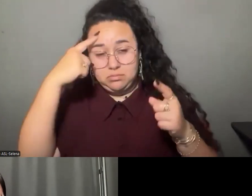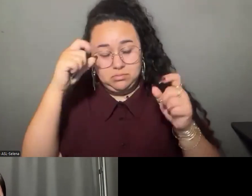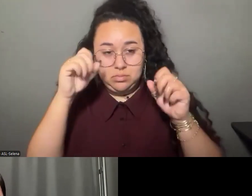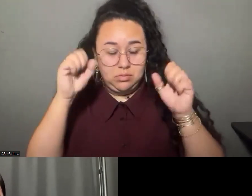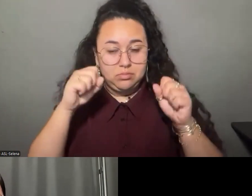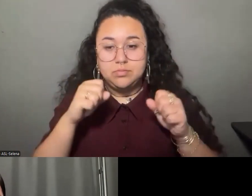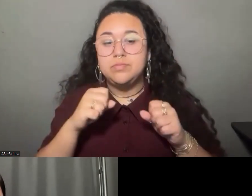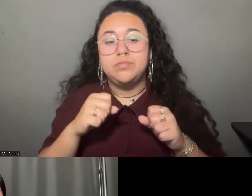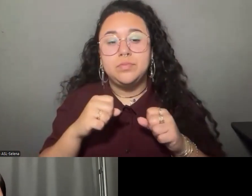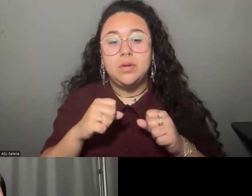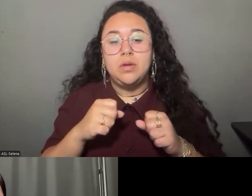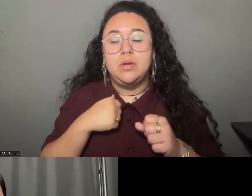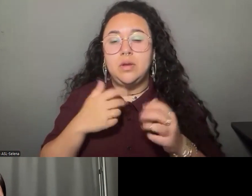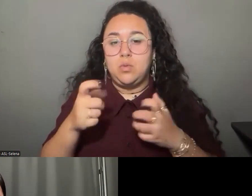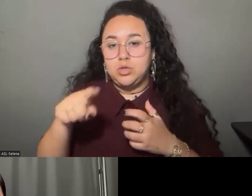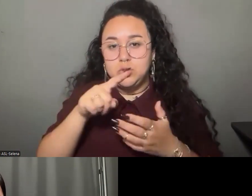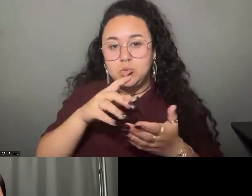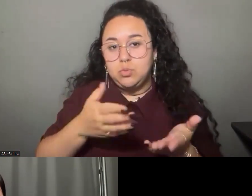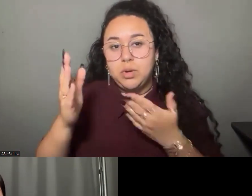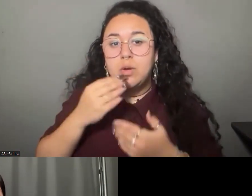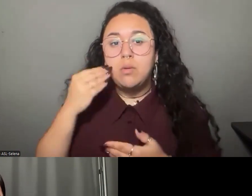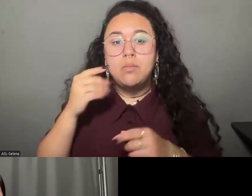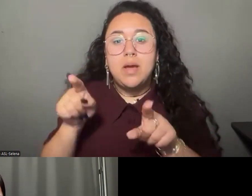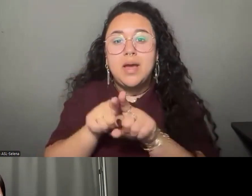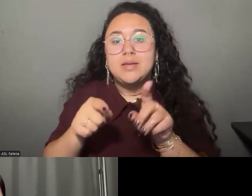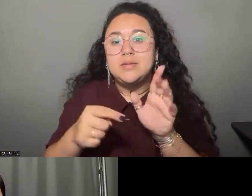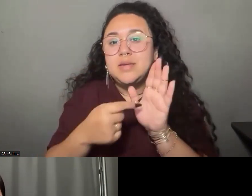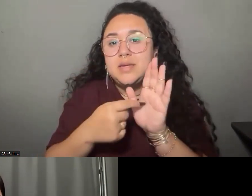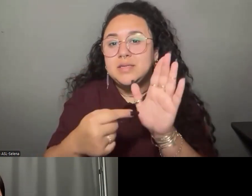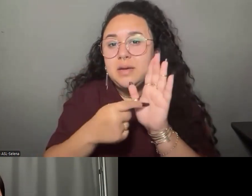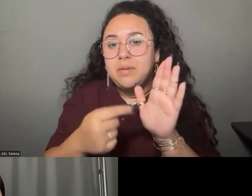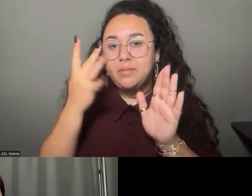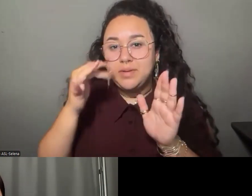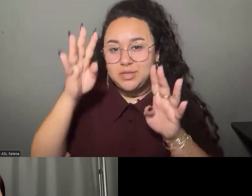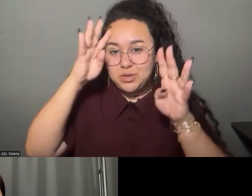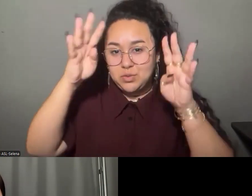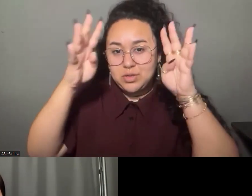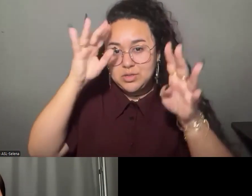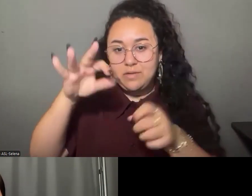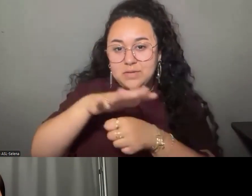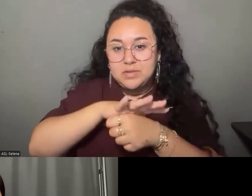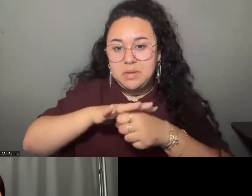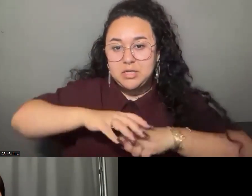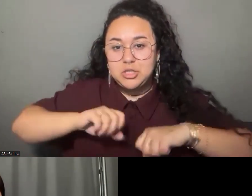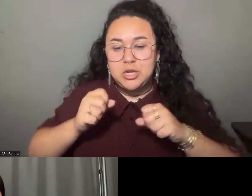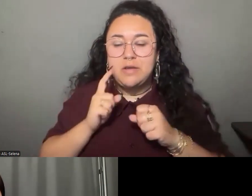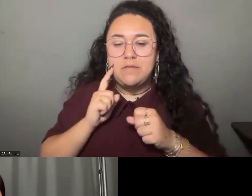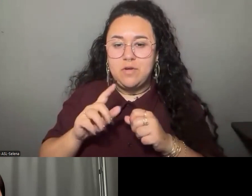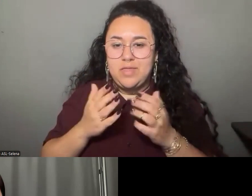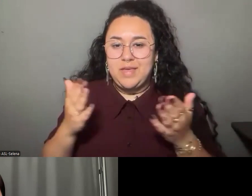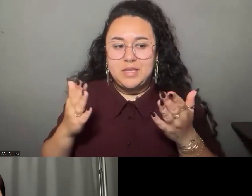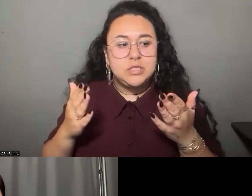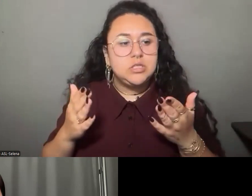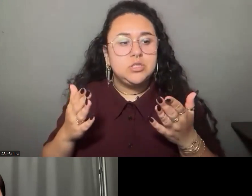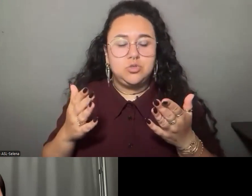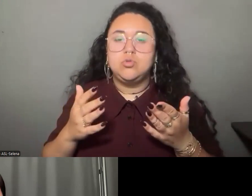And I want you to take that home as an example because the creation of spaciousness for things to go wrong and